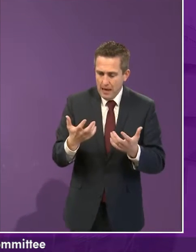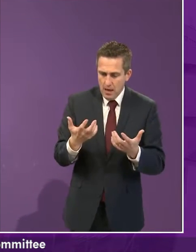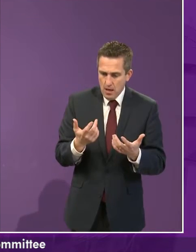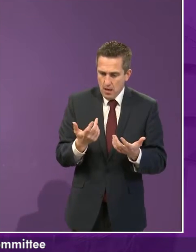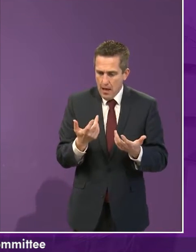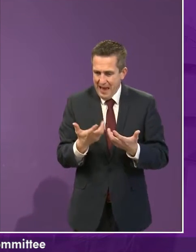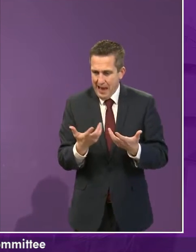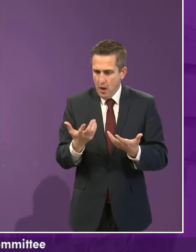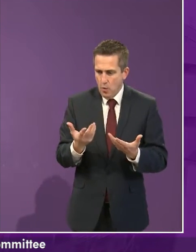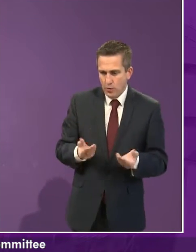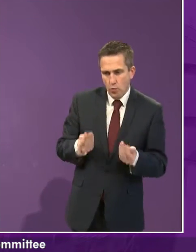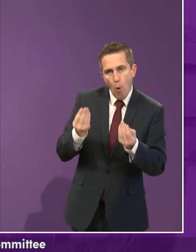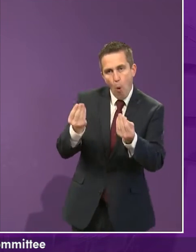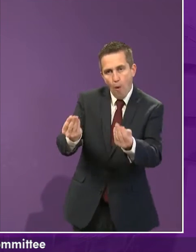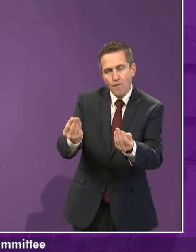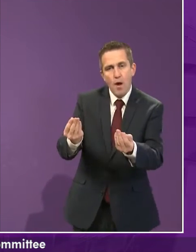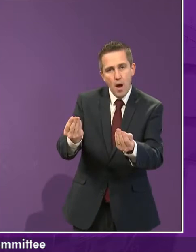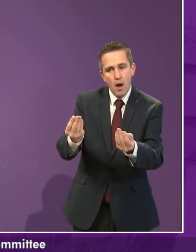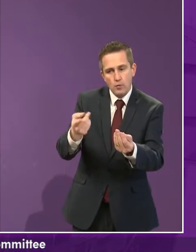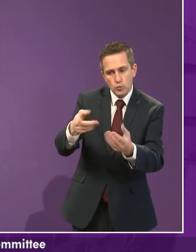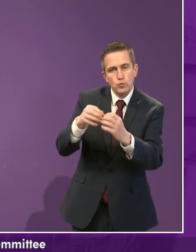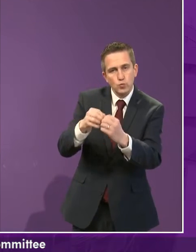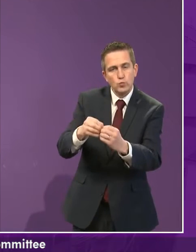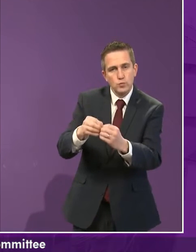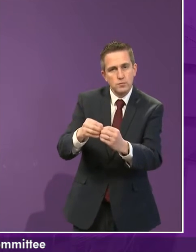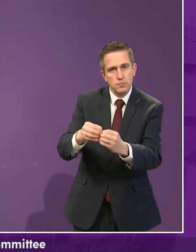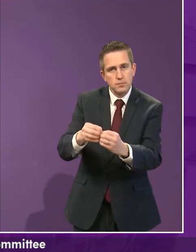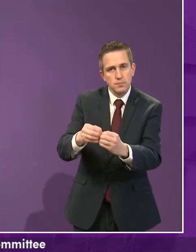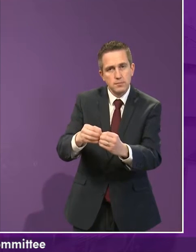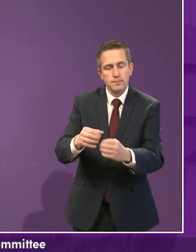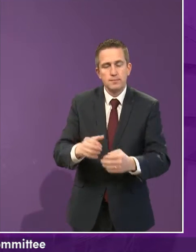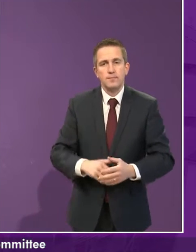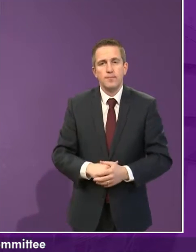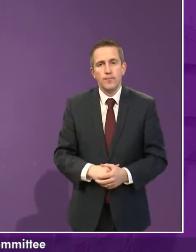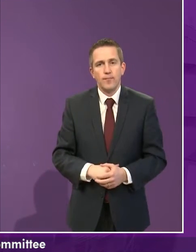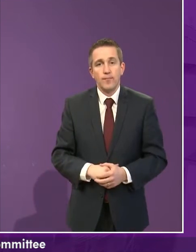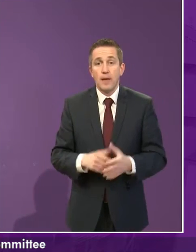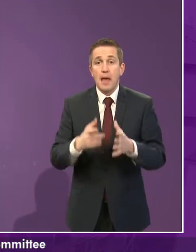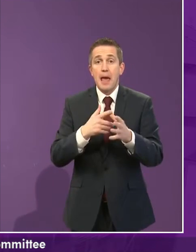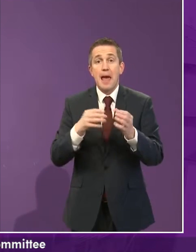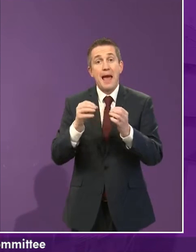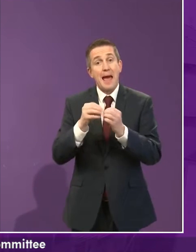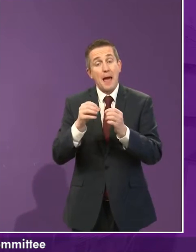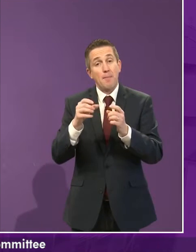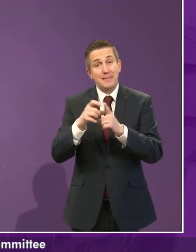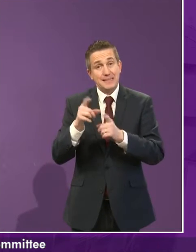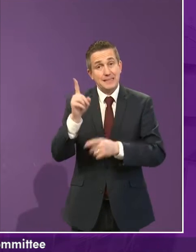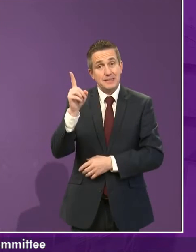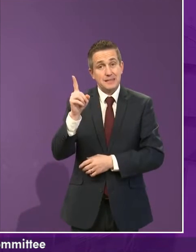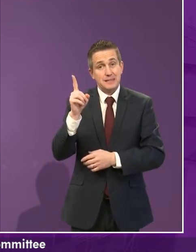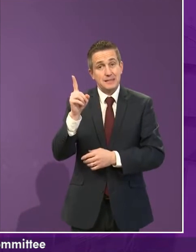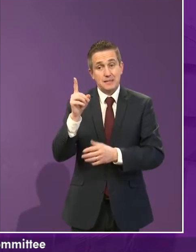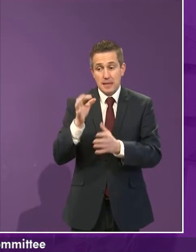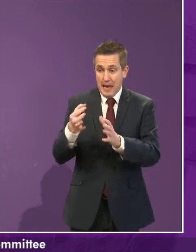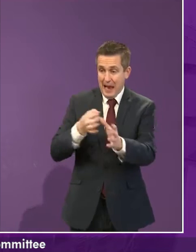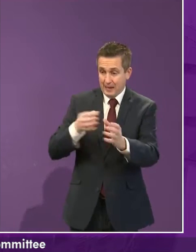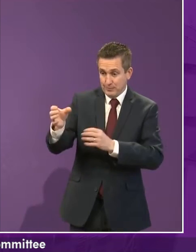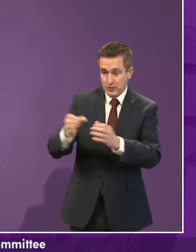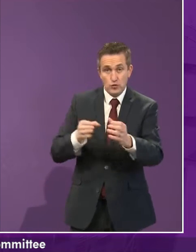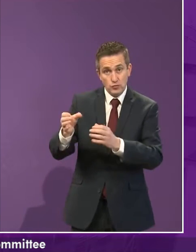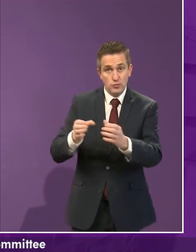applicant that we're looking at. And certainly at Aberdeen, our academic admission